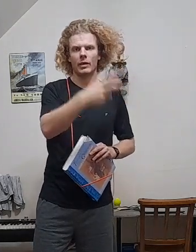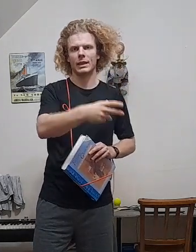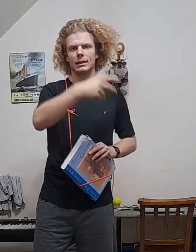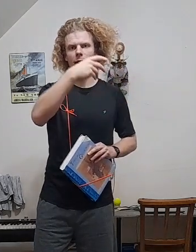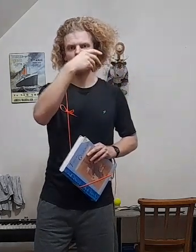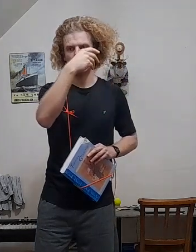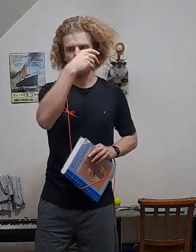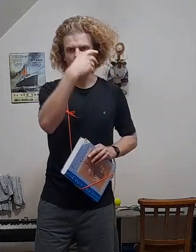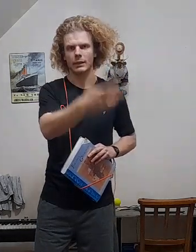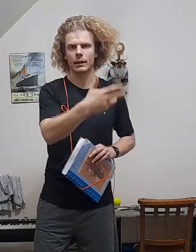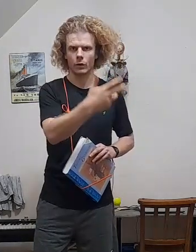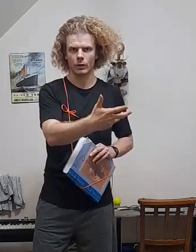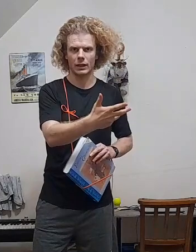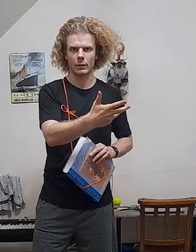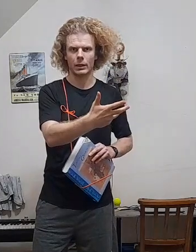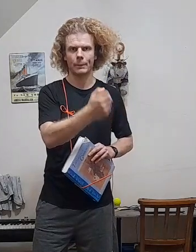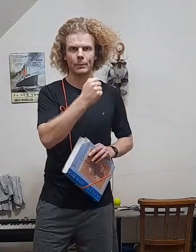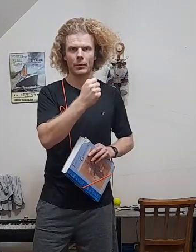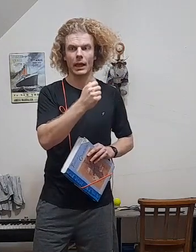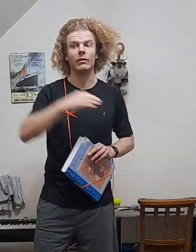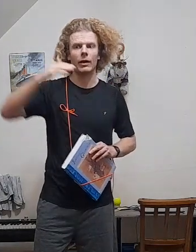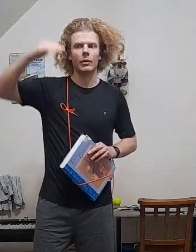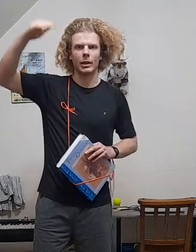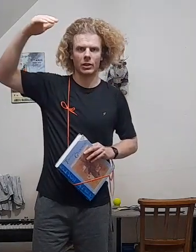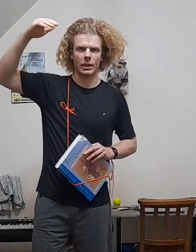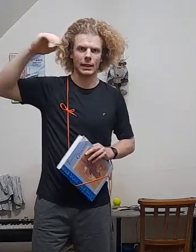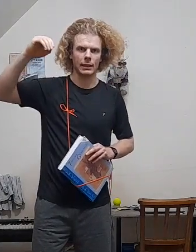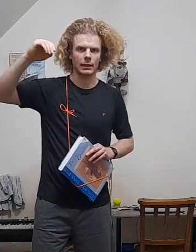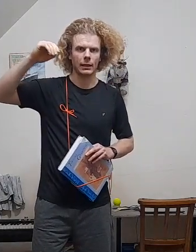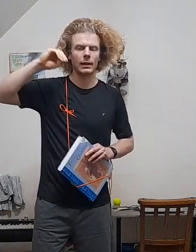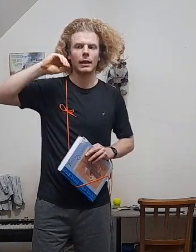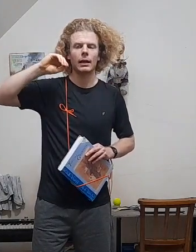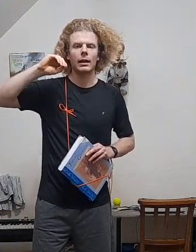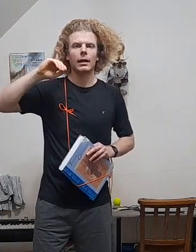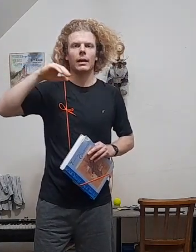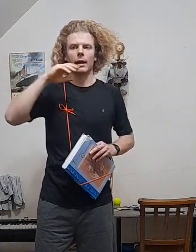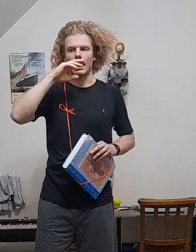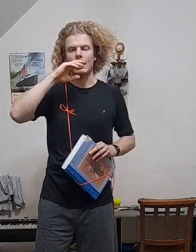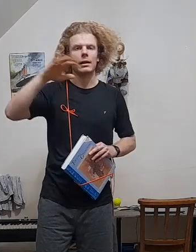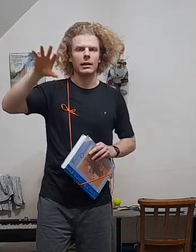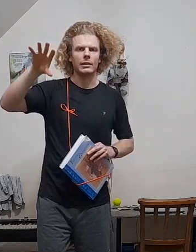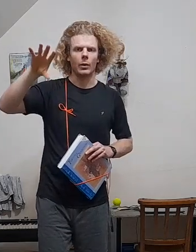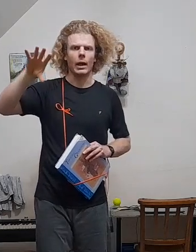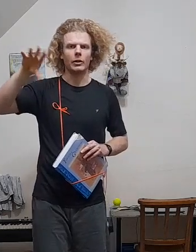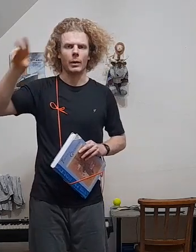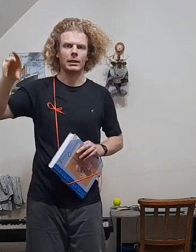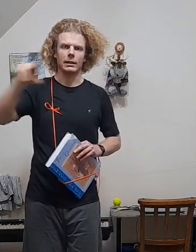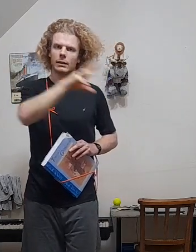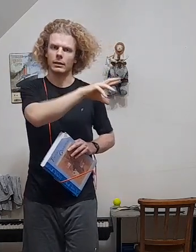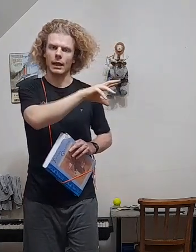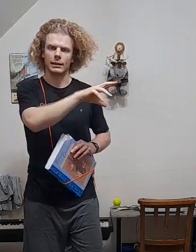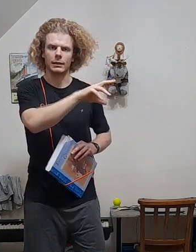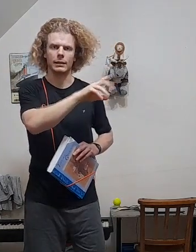acid inside of this liquid, and very much less alkaline. And alkaline is OH minus and acid is H